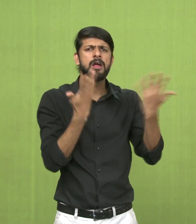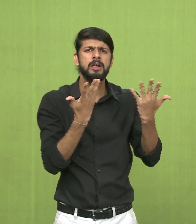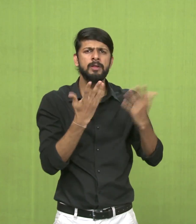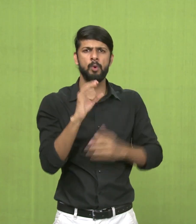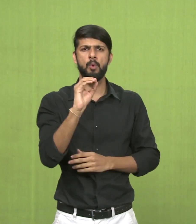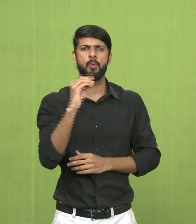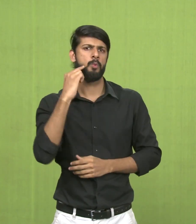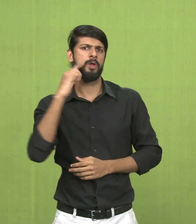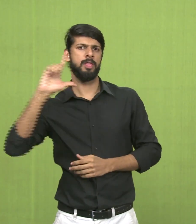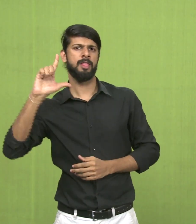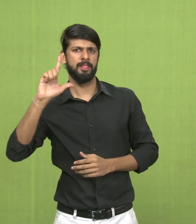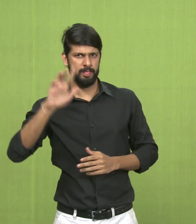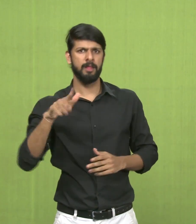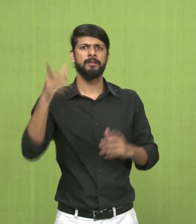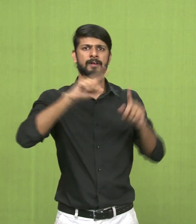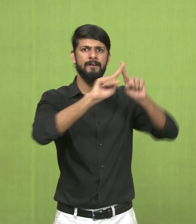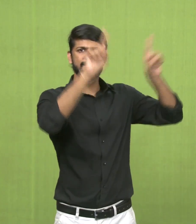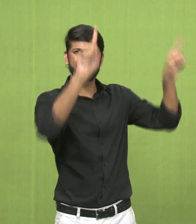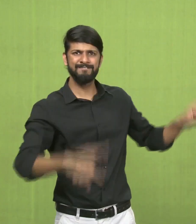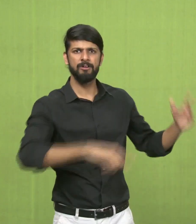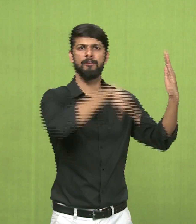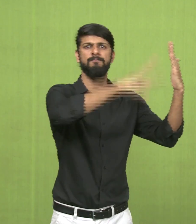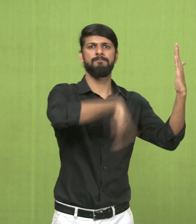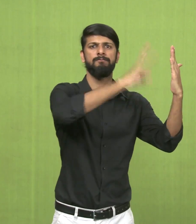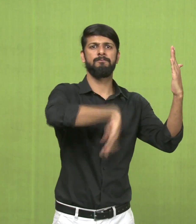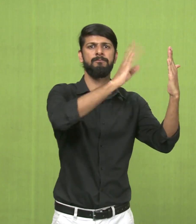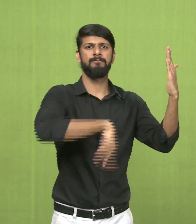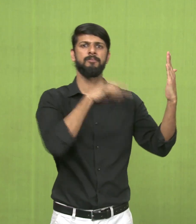The medium is oil on board.